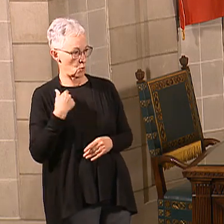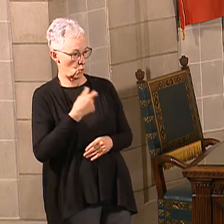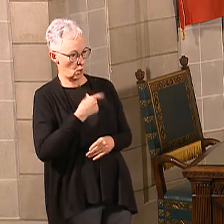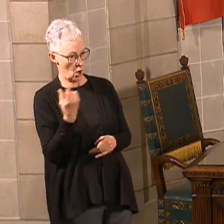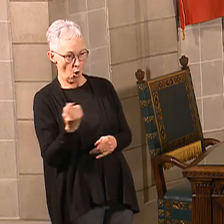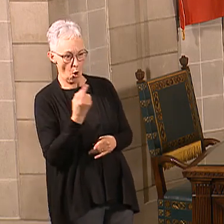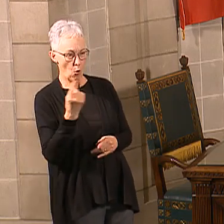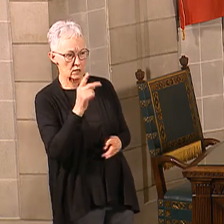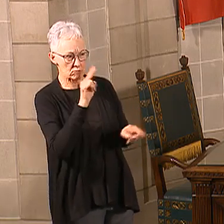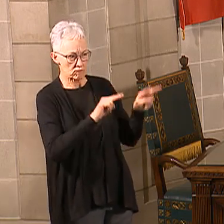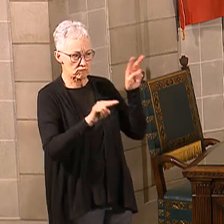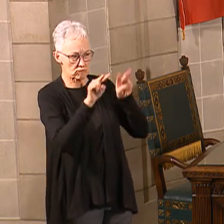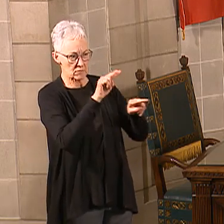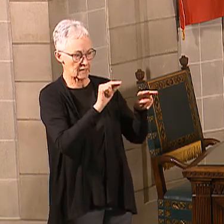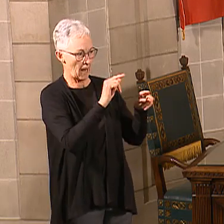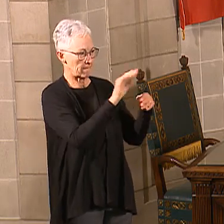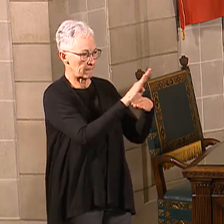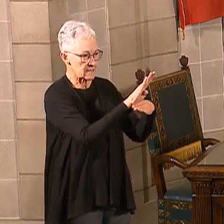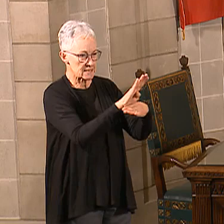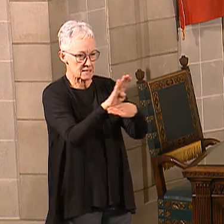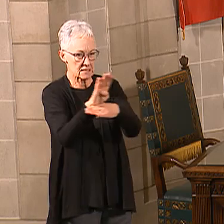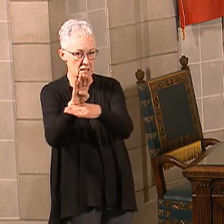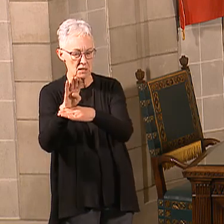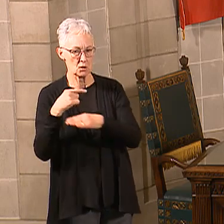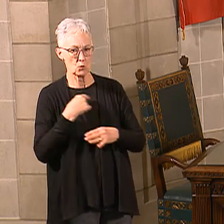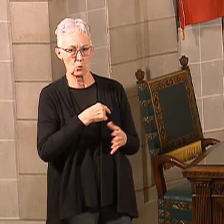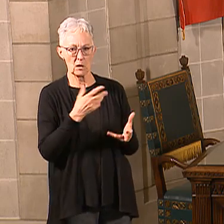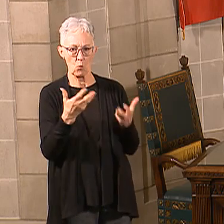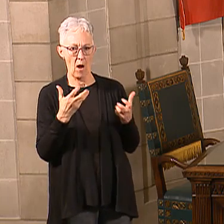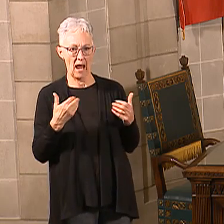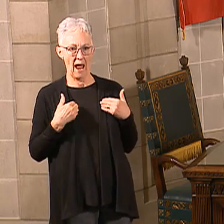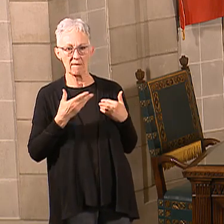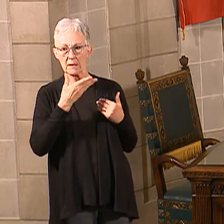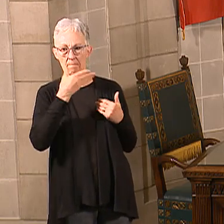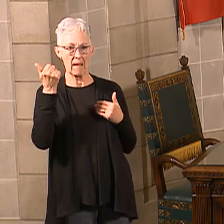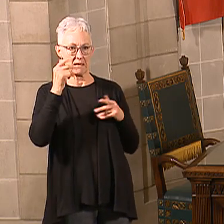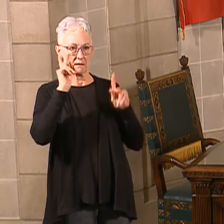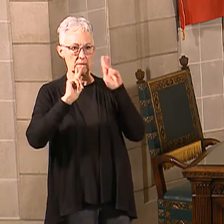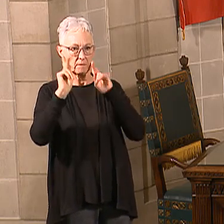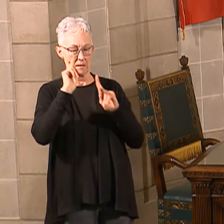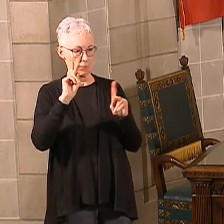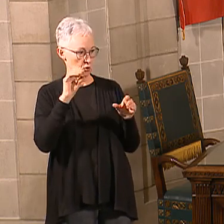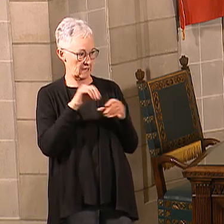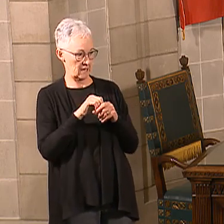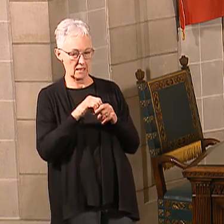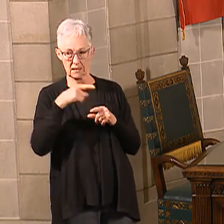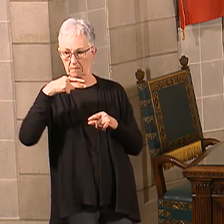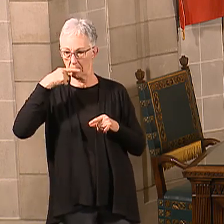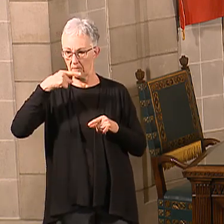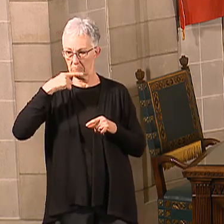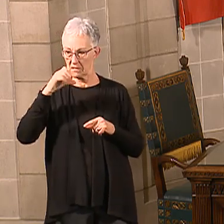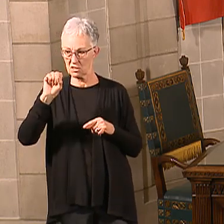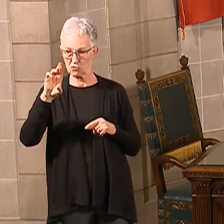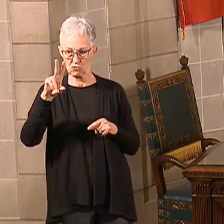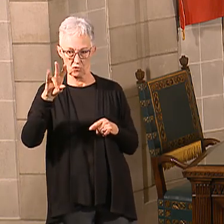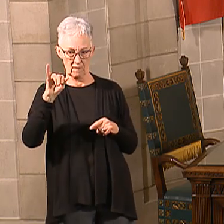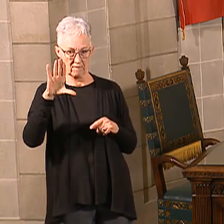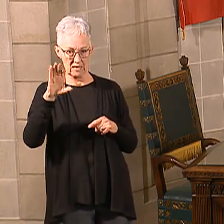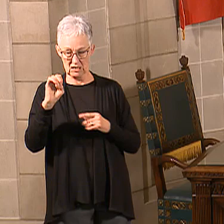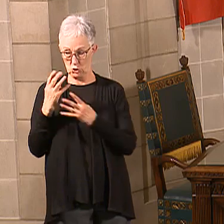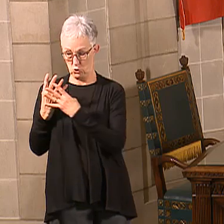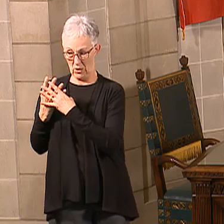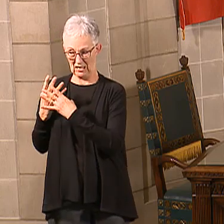to position the state well so that we can have the best and brightest people in public service. Corrections is, of course, a priority. I actually have a